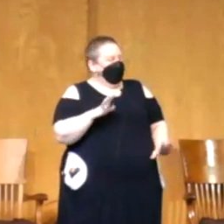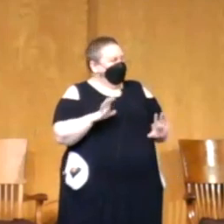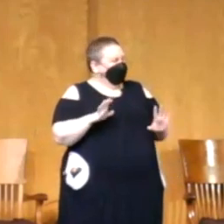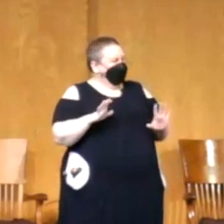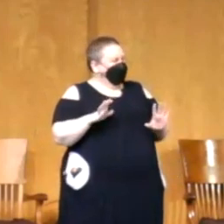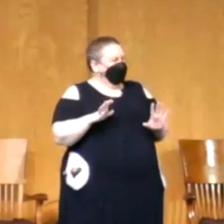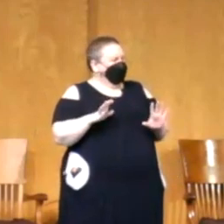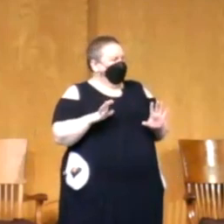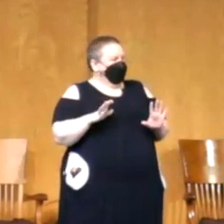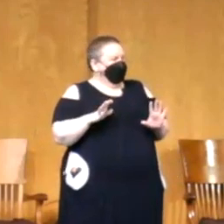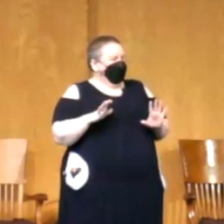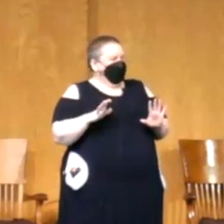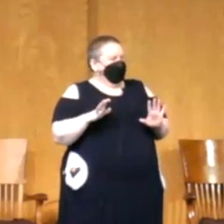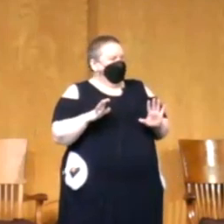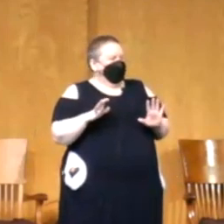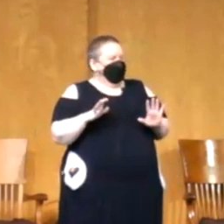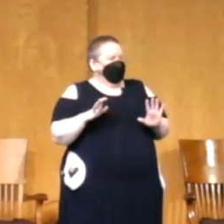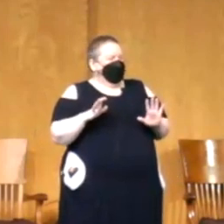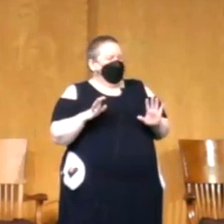So,